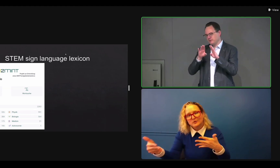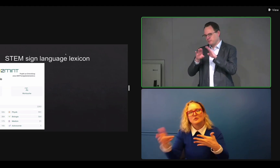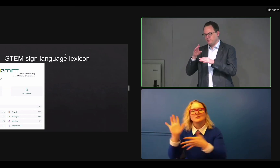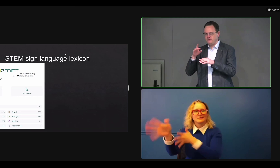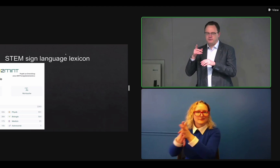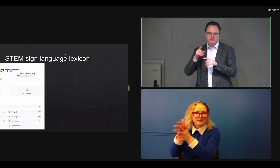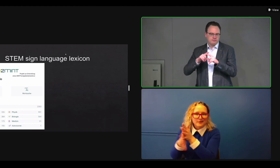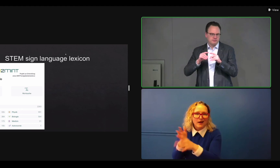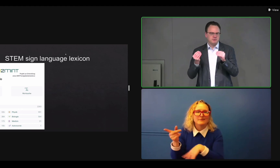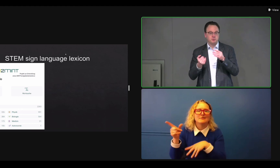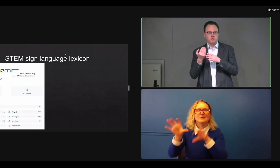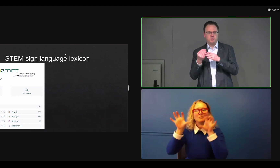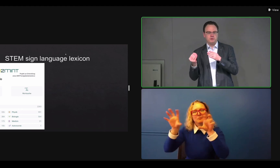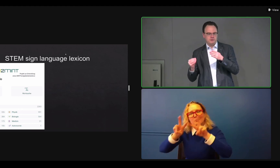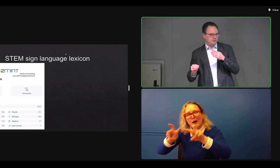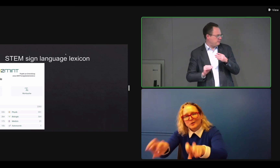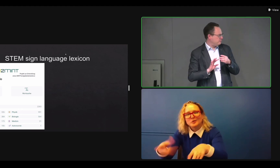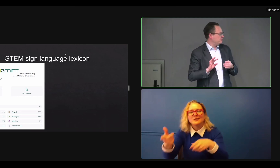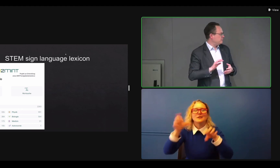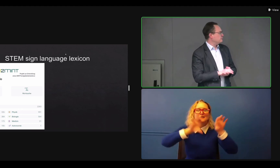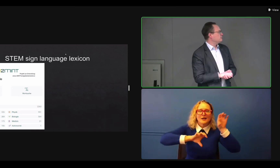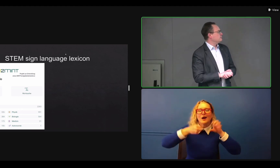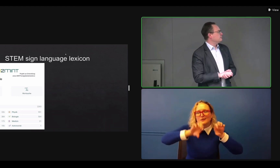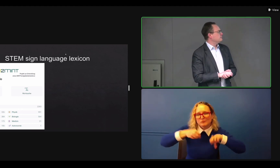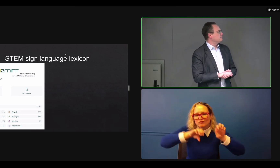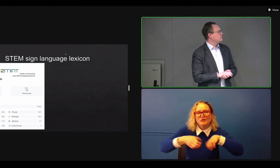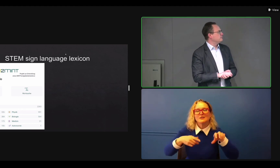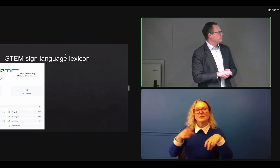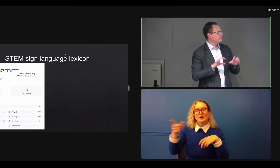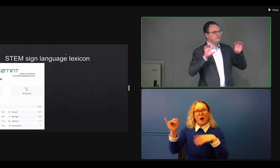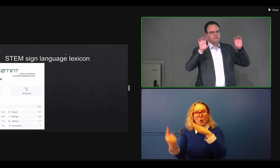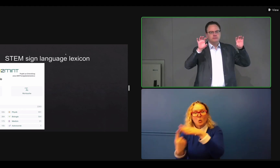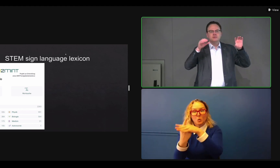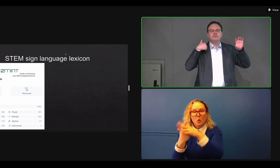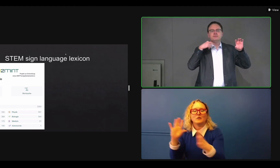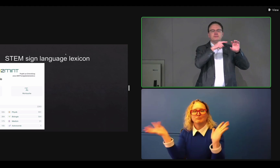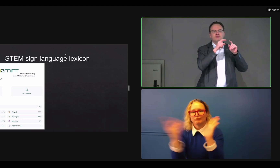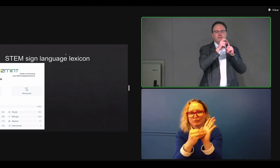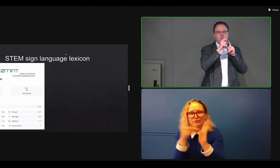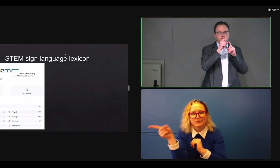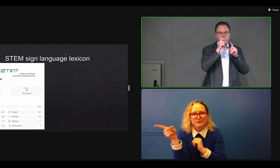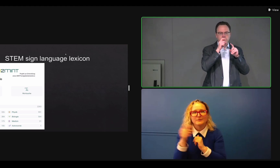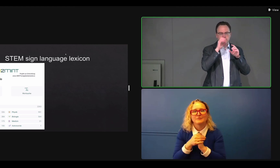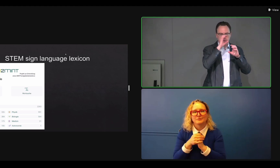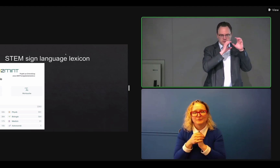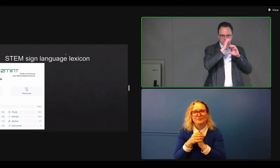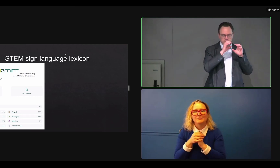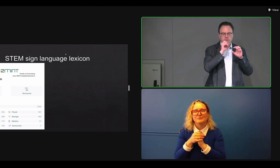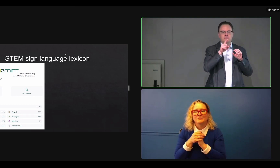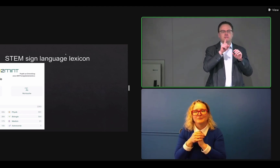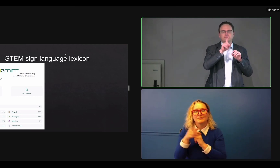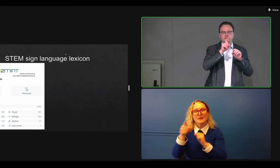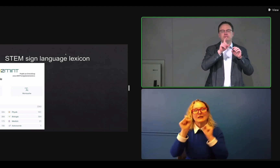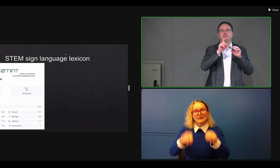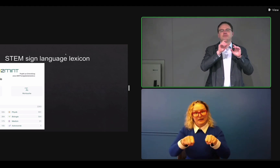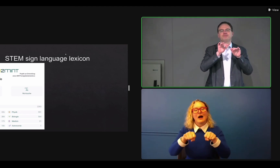So this shows the different fields that we've discussed: mathematics, biology, physics, and others are added here as there have been workshops